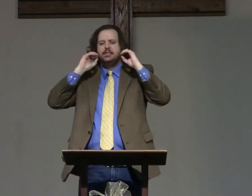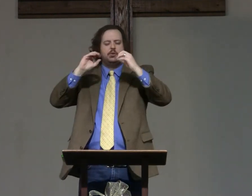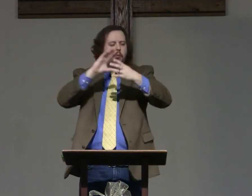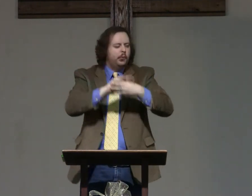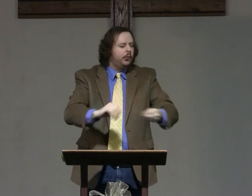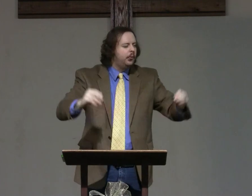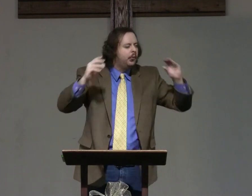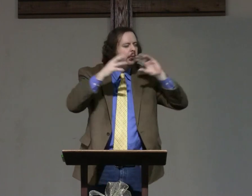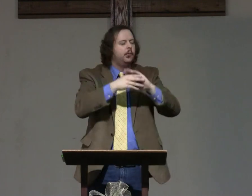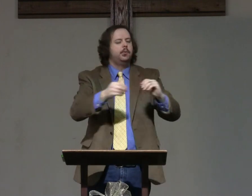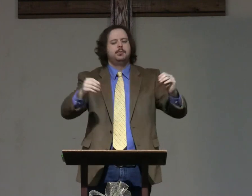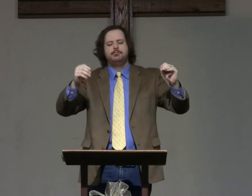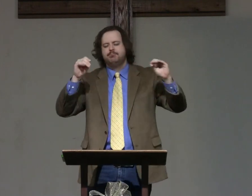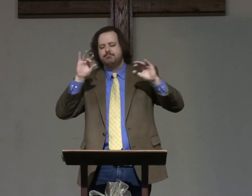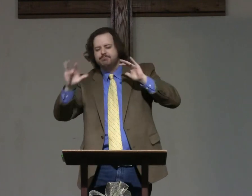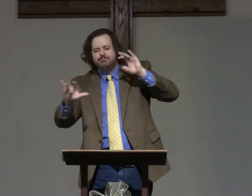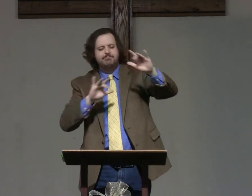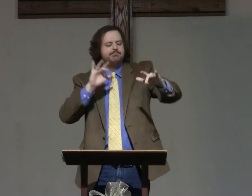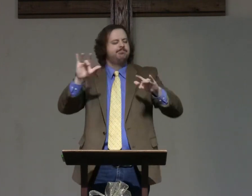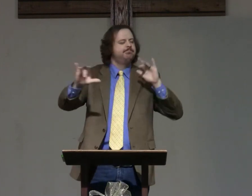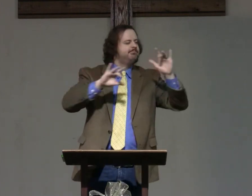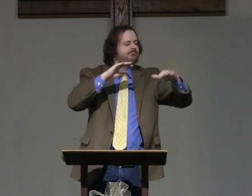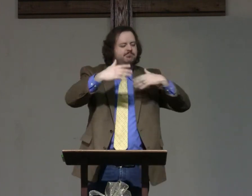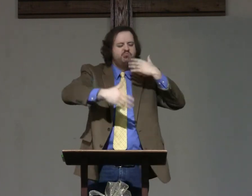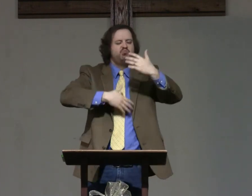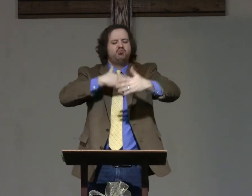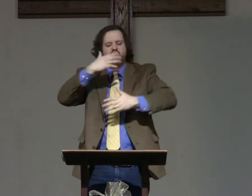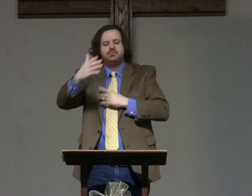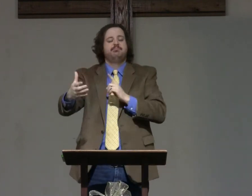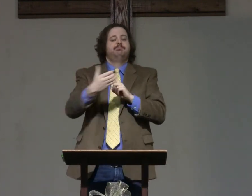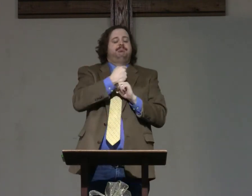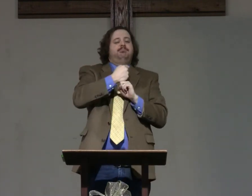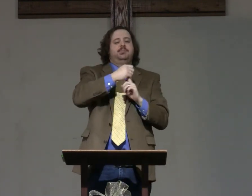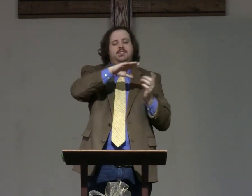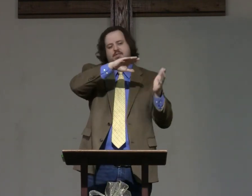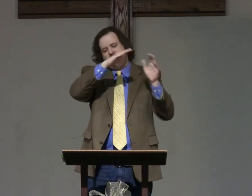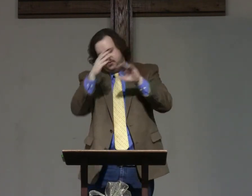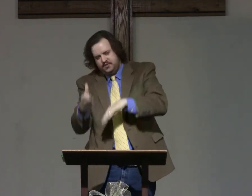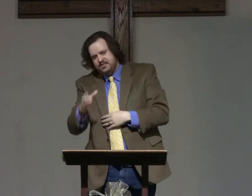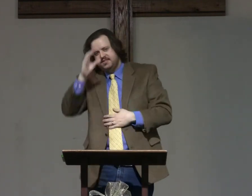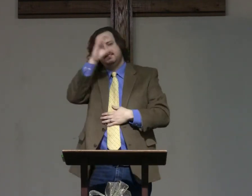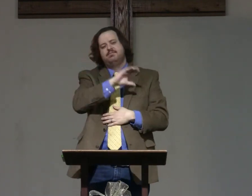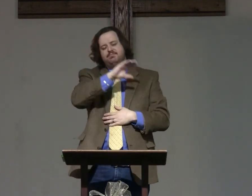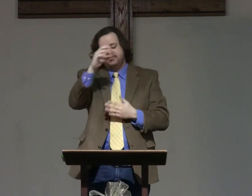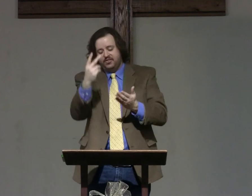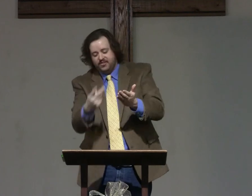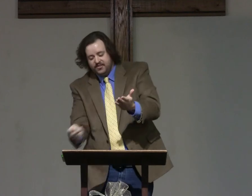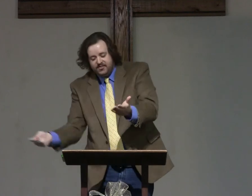to counsel and to teach and tell parables until he was arrested